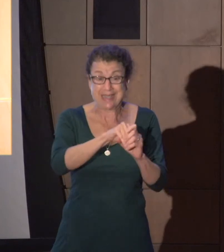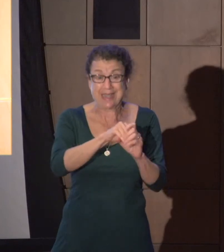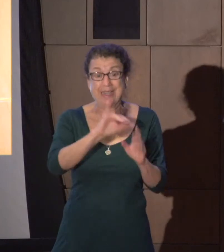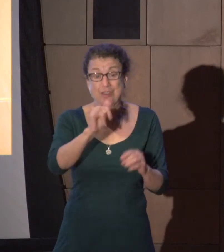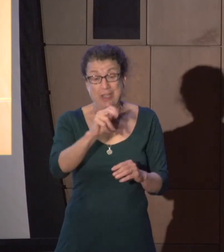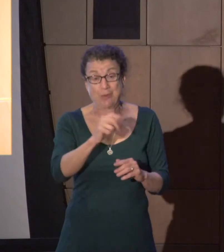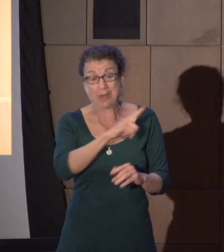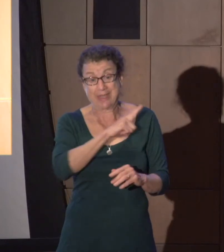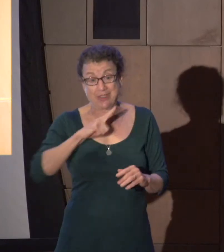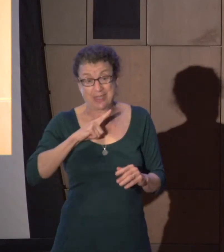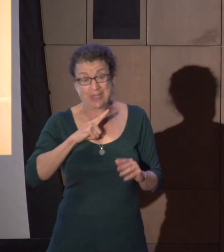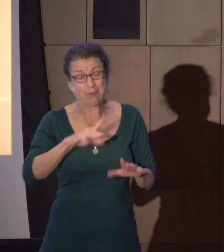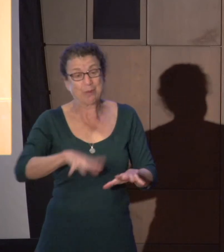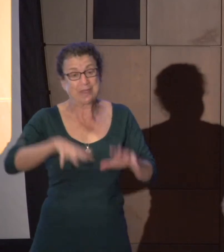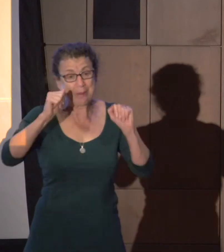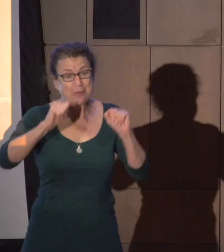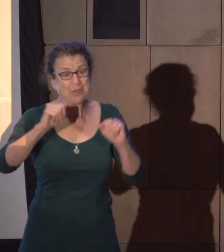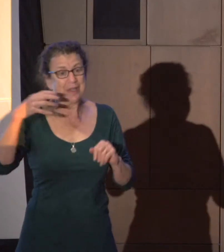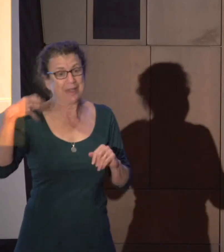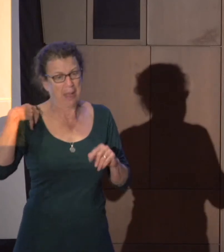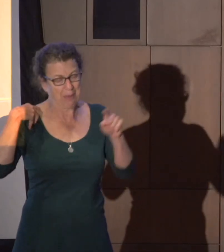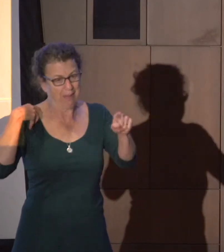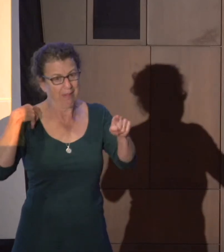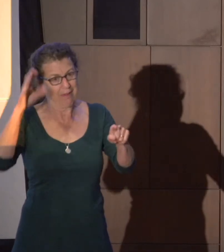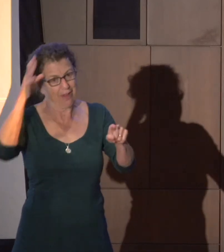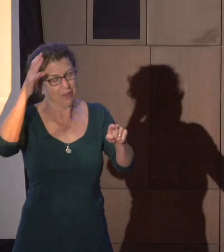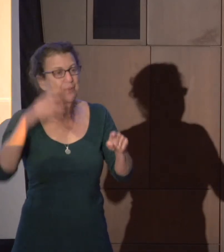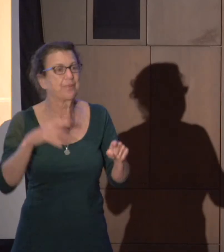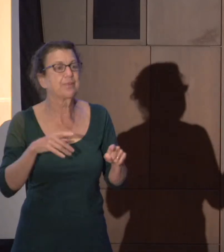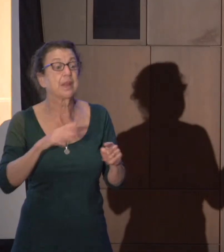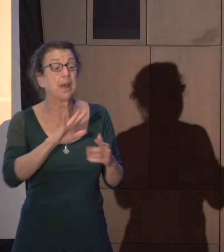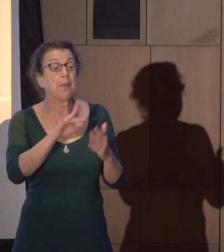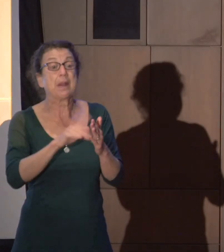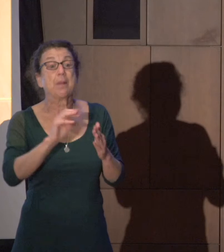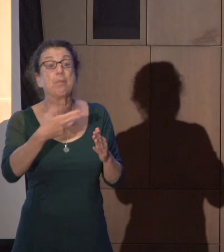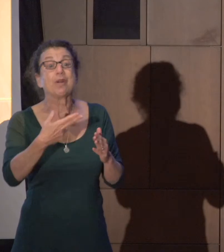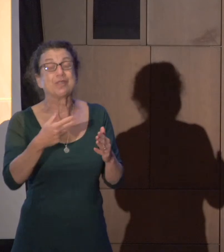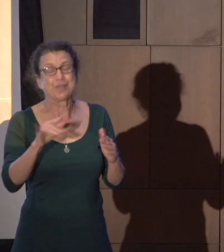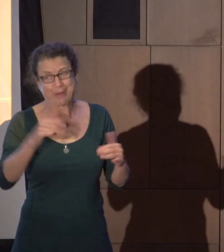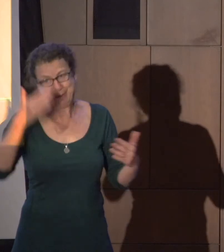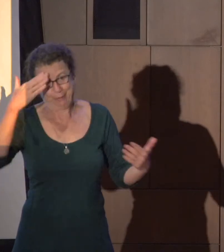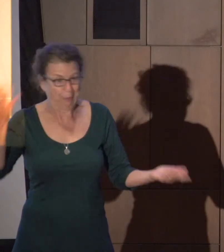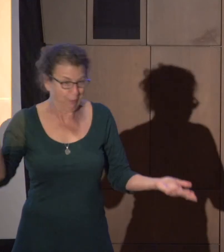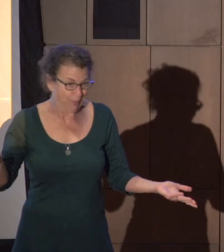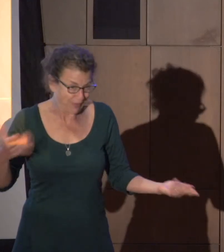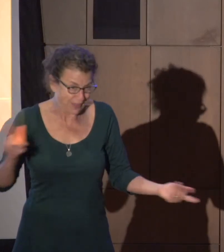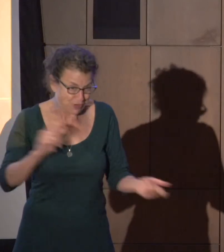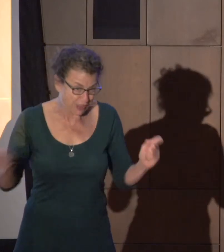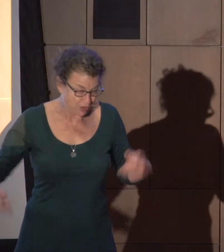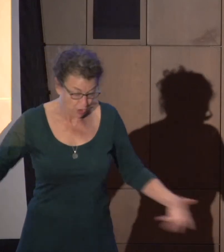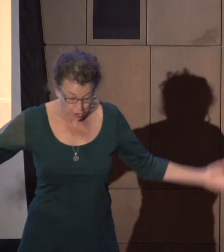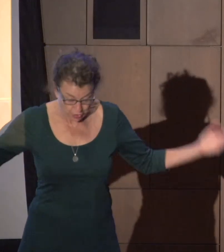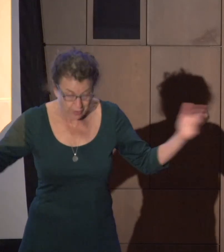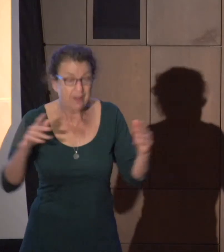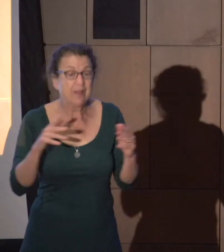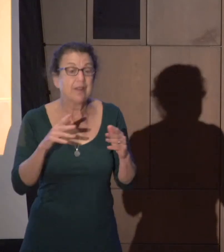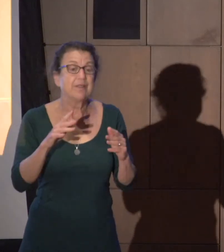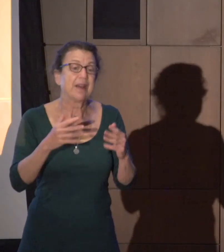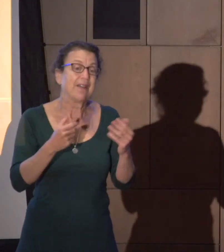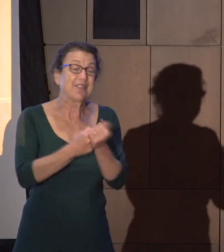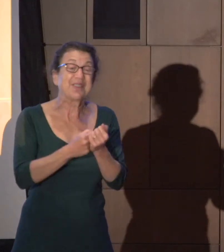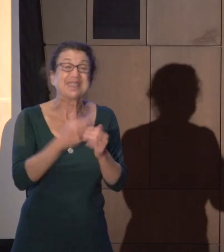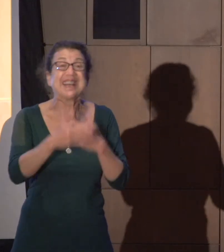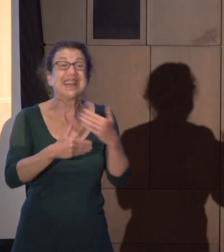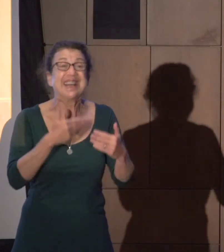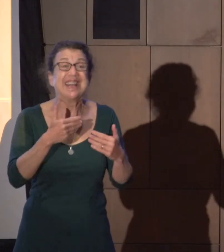January legislative reception at the Capitol in Concord. In mid-March, however, as we all know, everything changed. Our advocacy